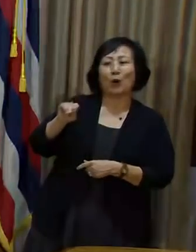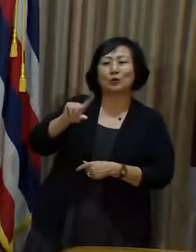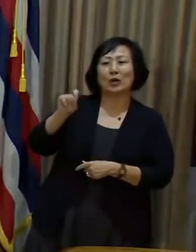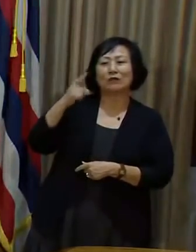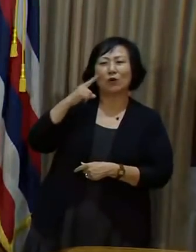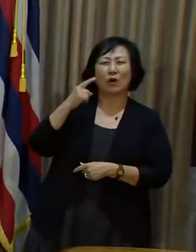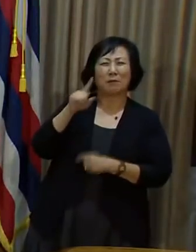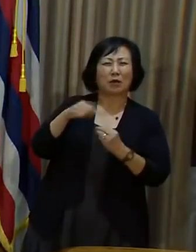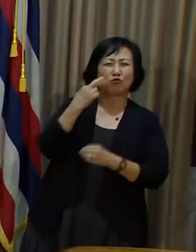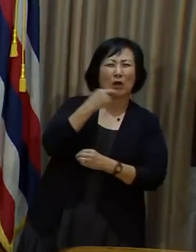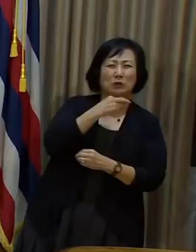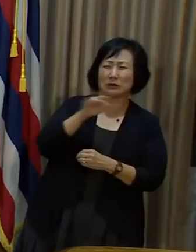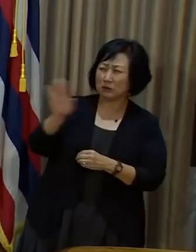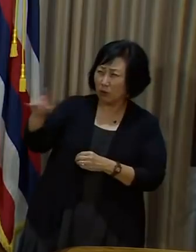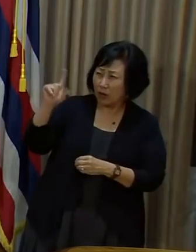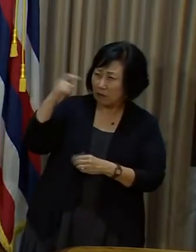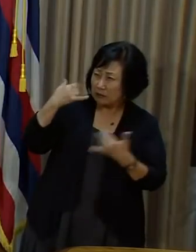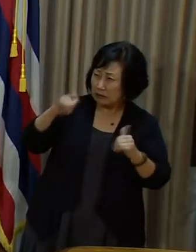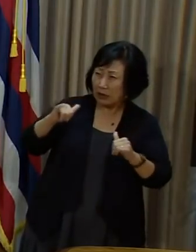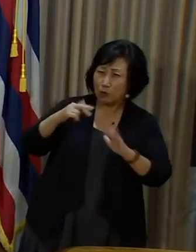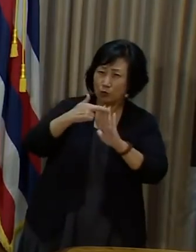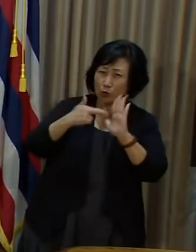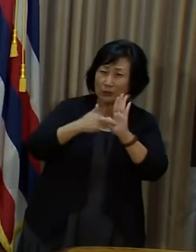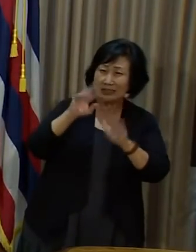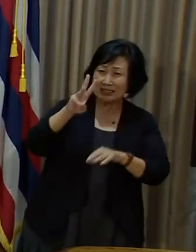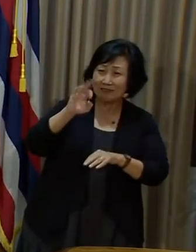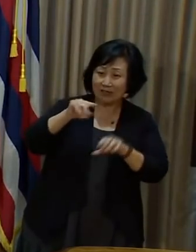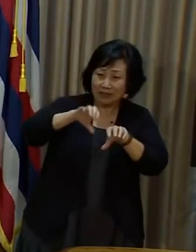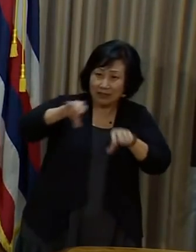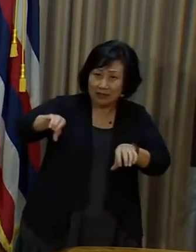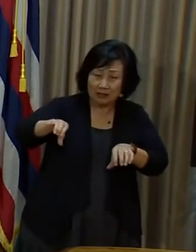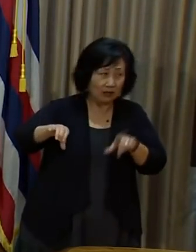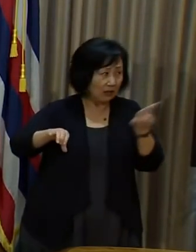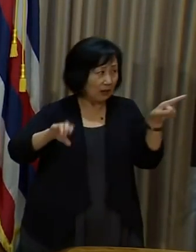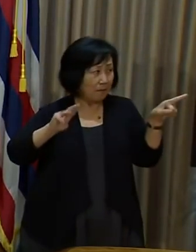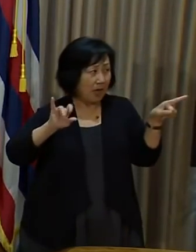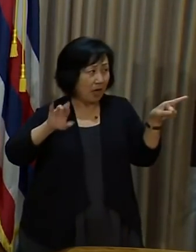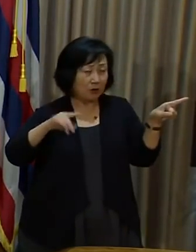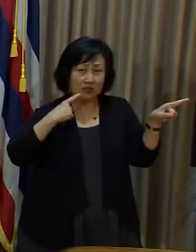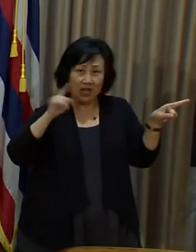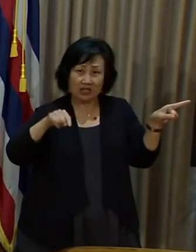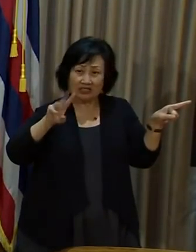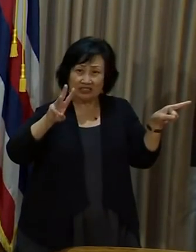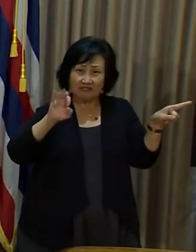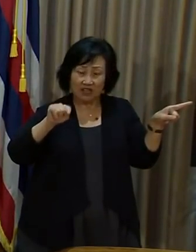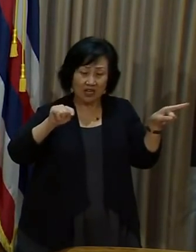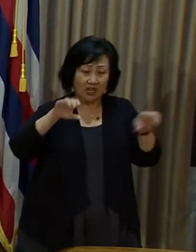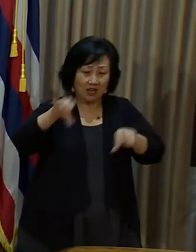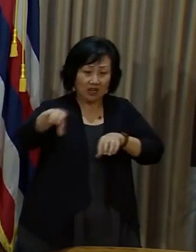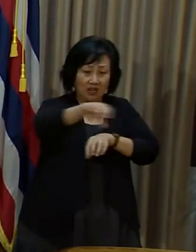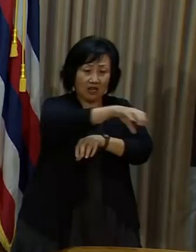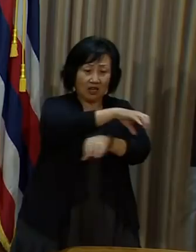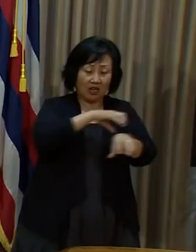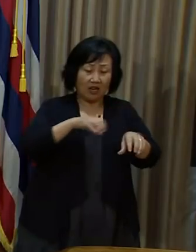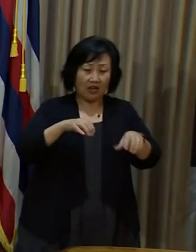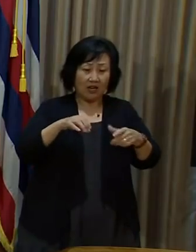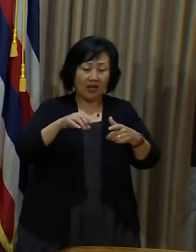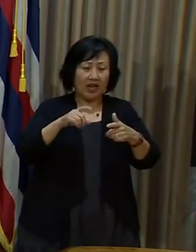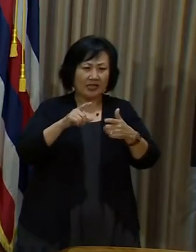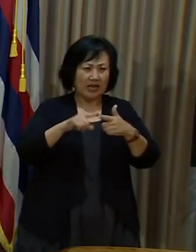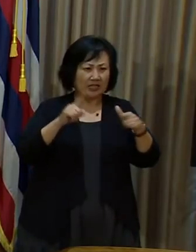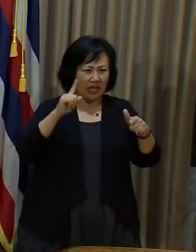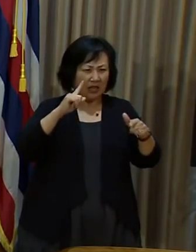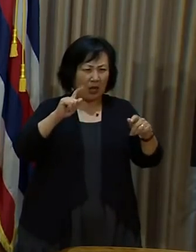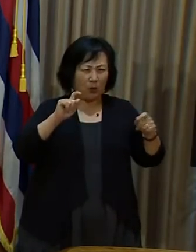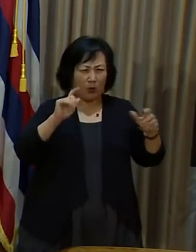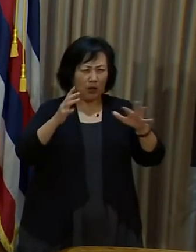Governor, there is still 6 feet distancing involved. Mayor Blangiardi says that at that point, spaces will be set accordingly. So what does